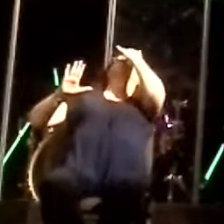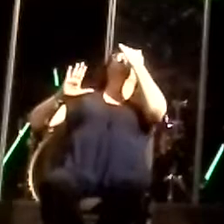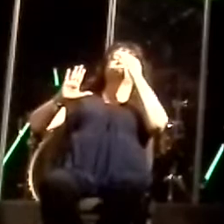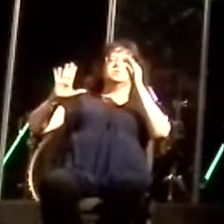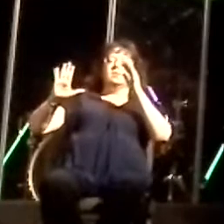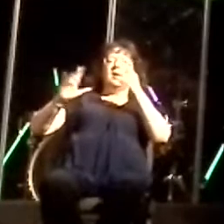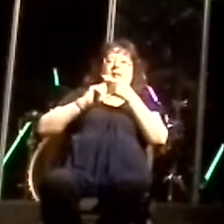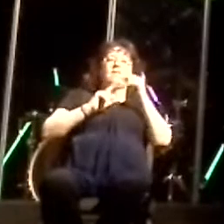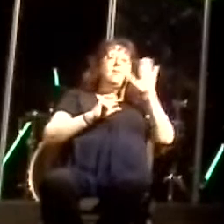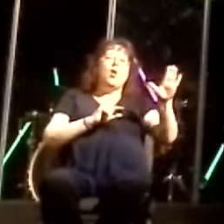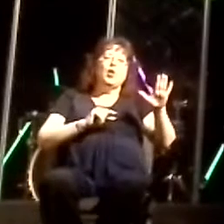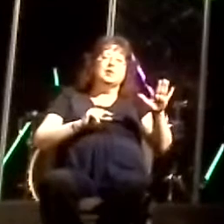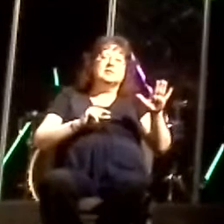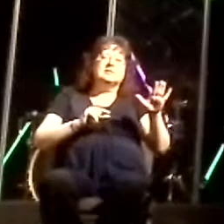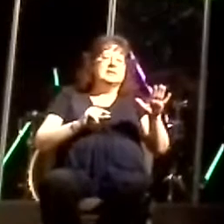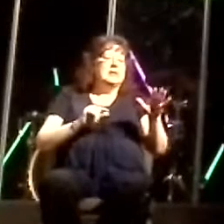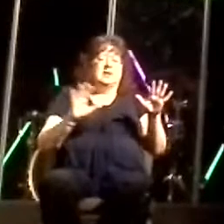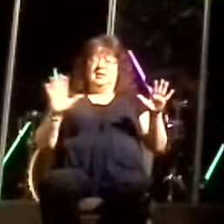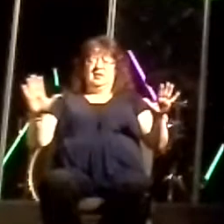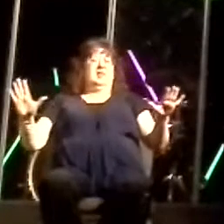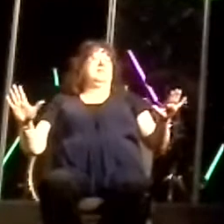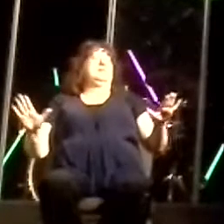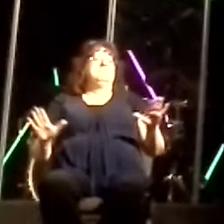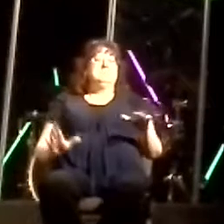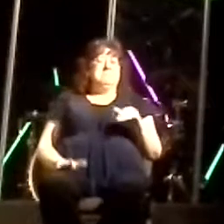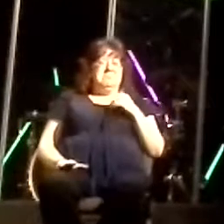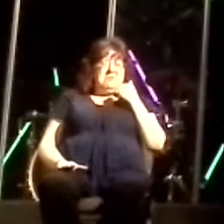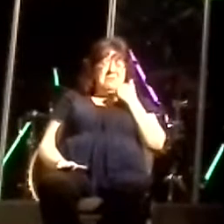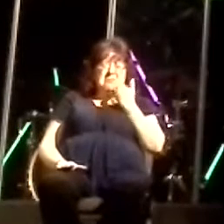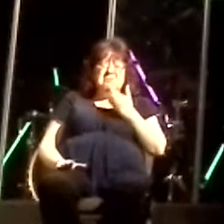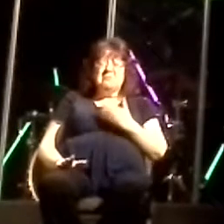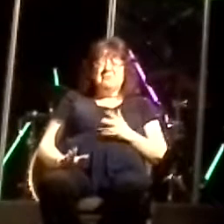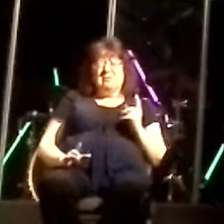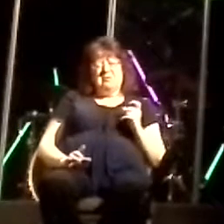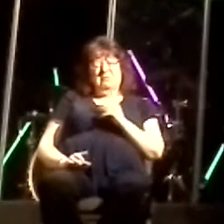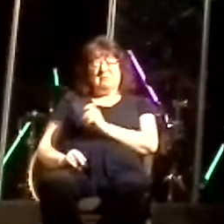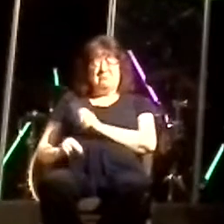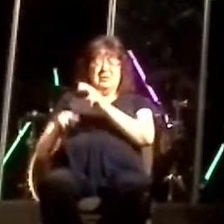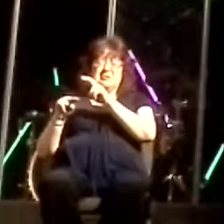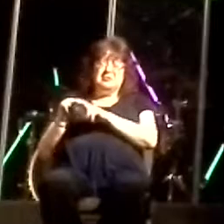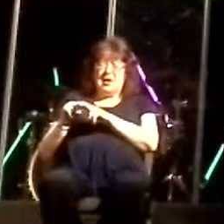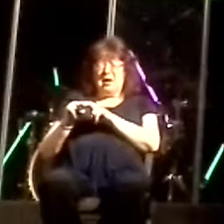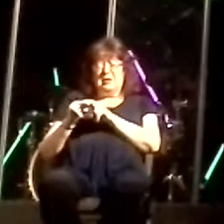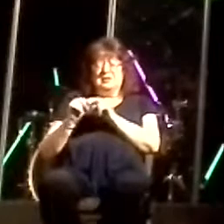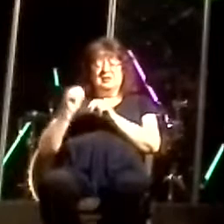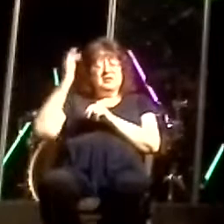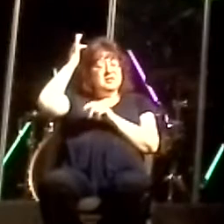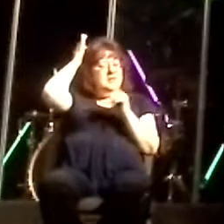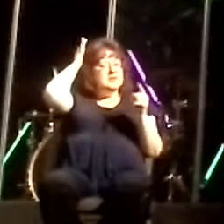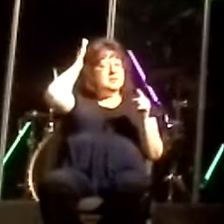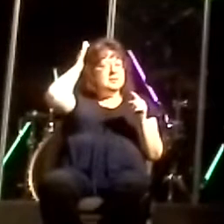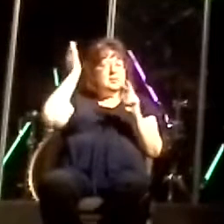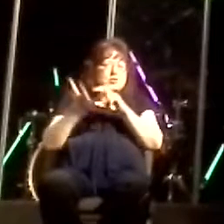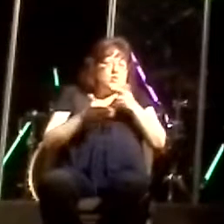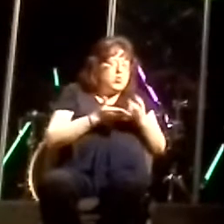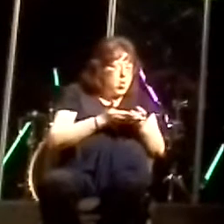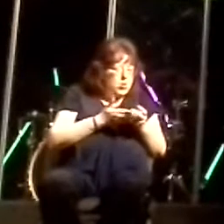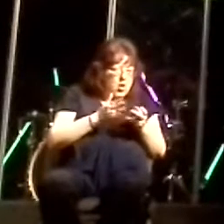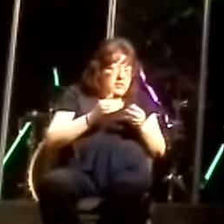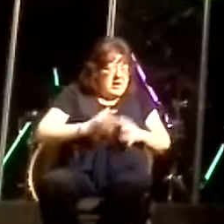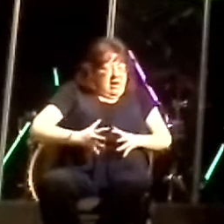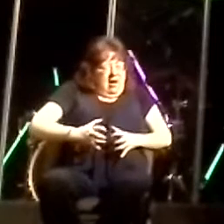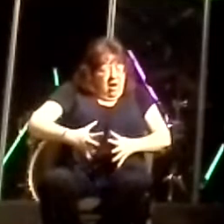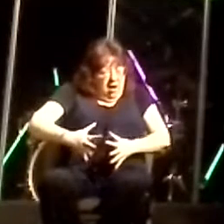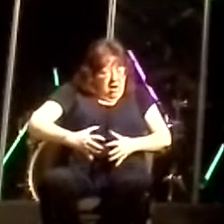away from her face. And I kind of sulked off the bed. And I found a chair. And I sat down. And she rolled over in the midst of